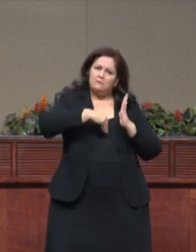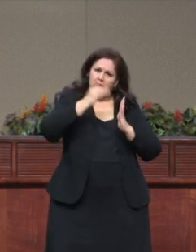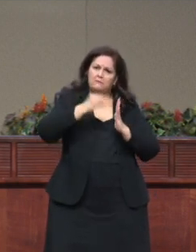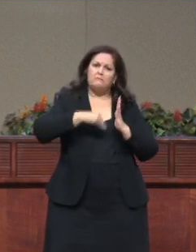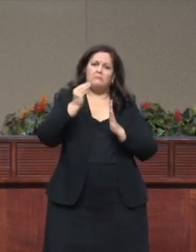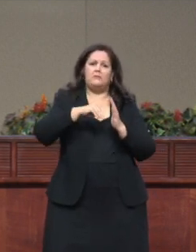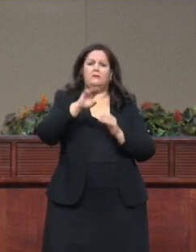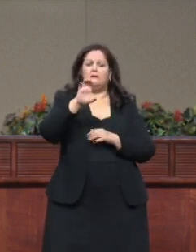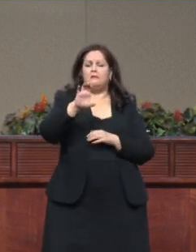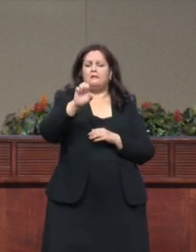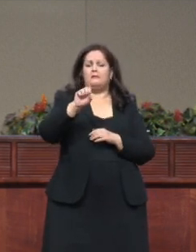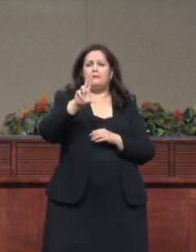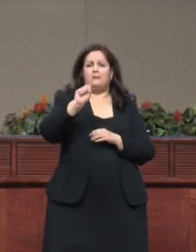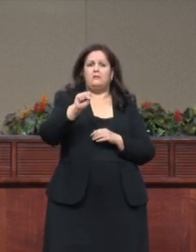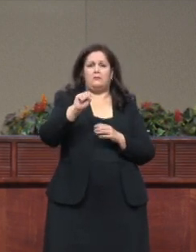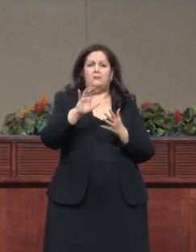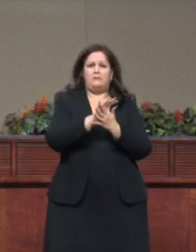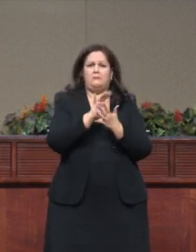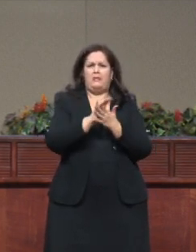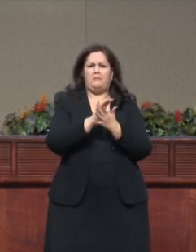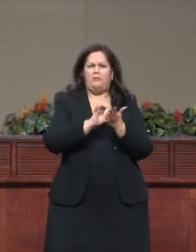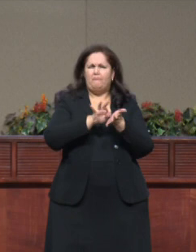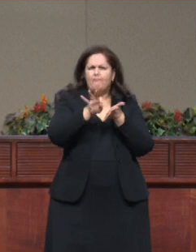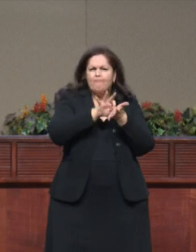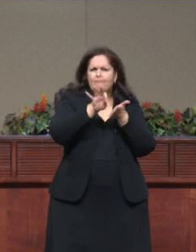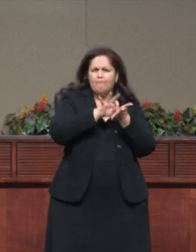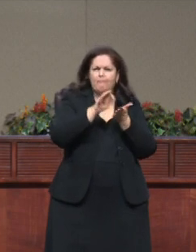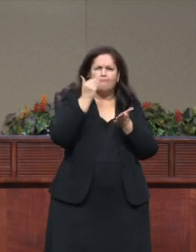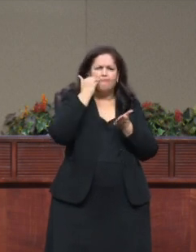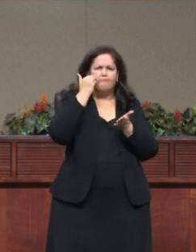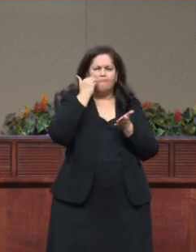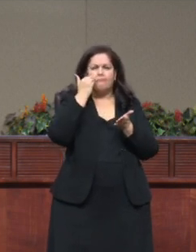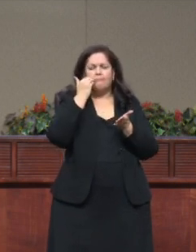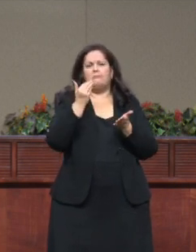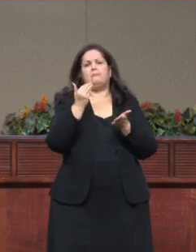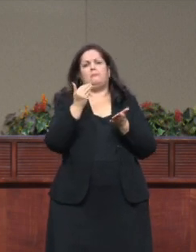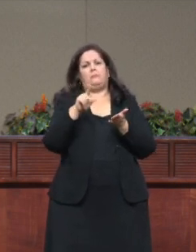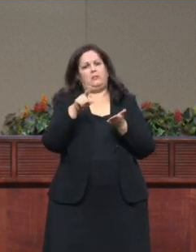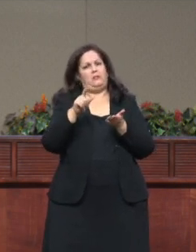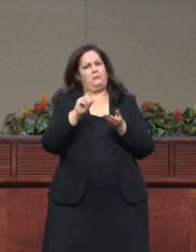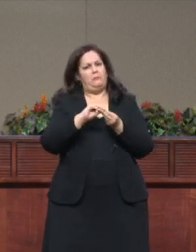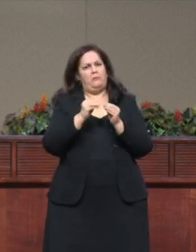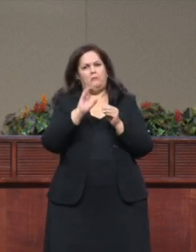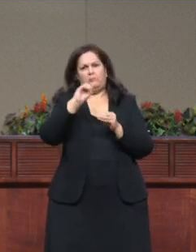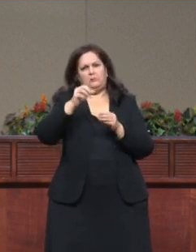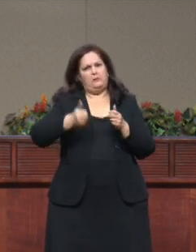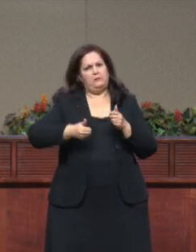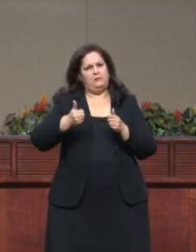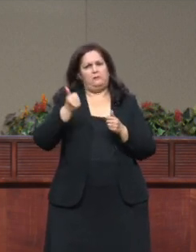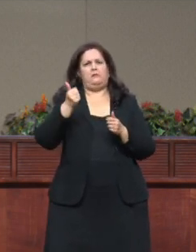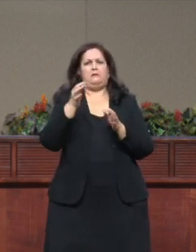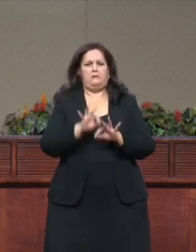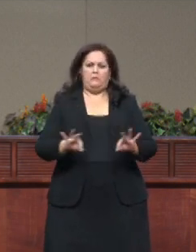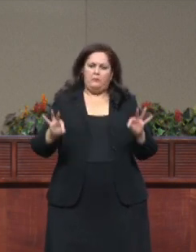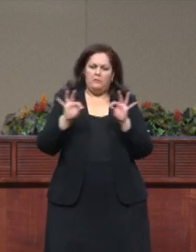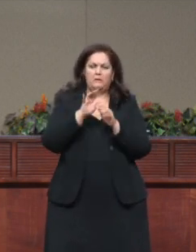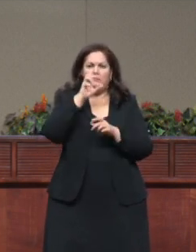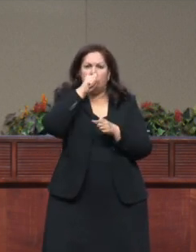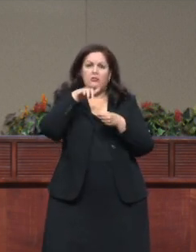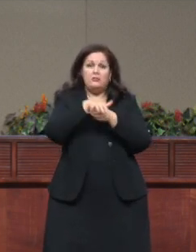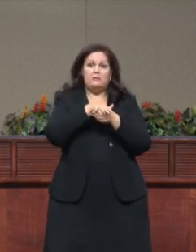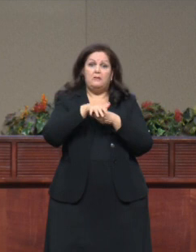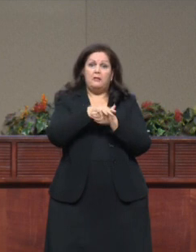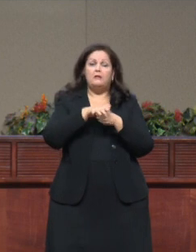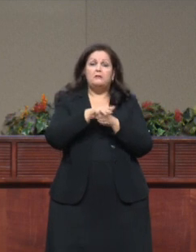census documents completed. We need to increase the numbers here within Orange County because so much